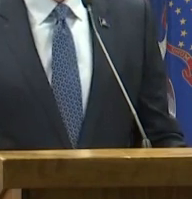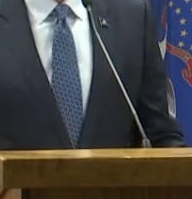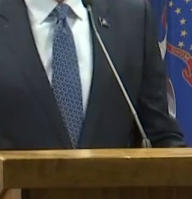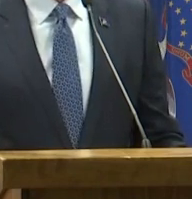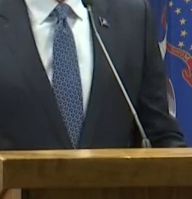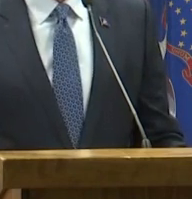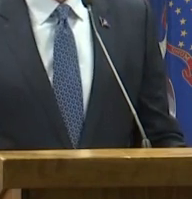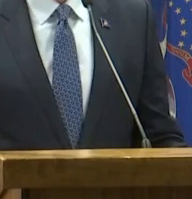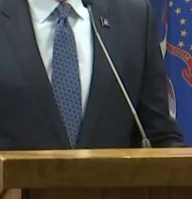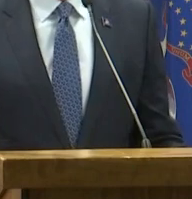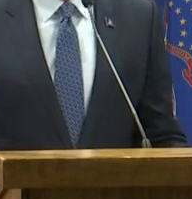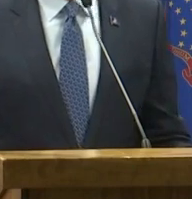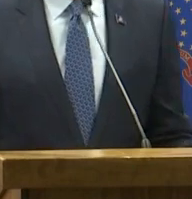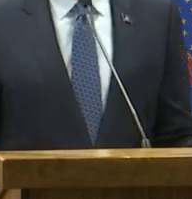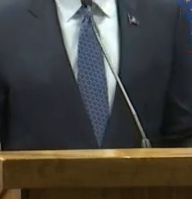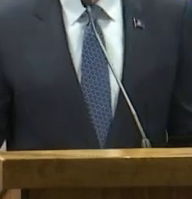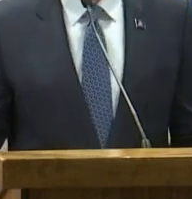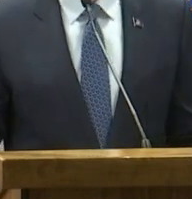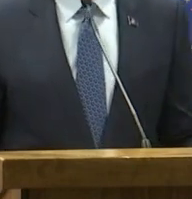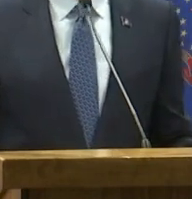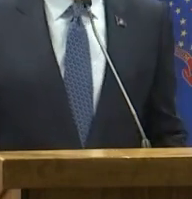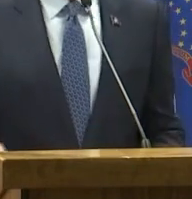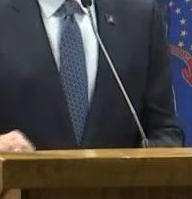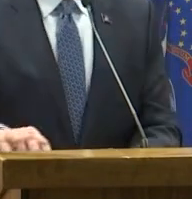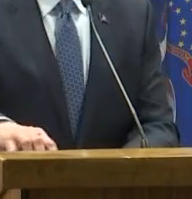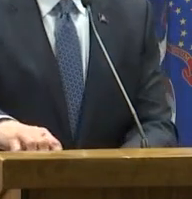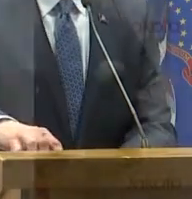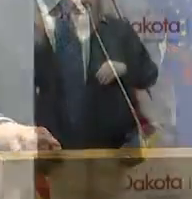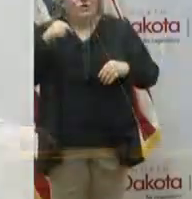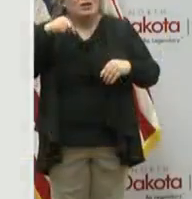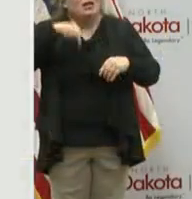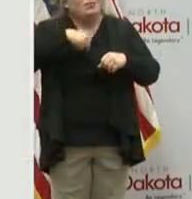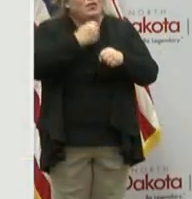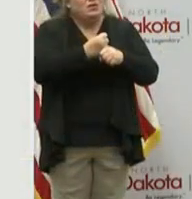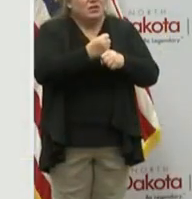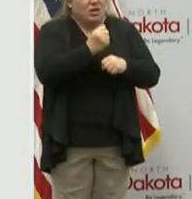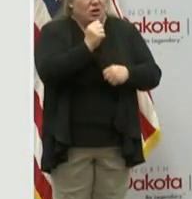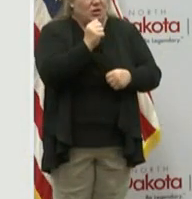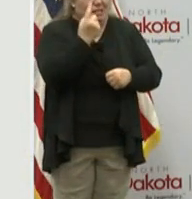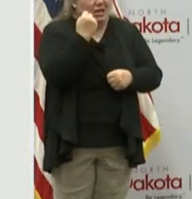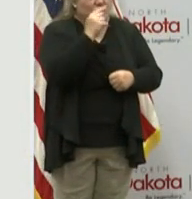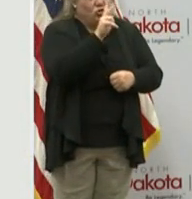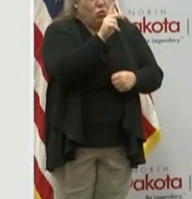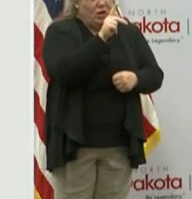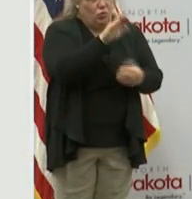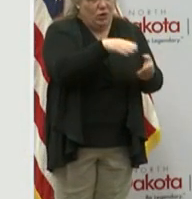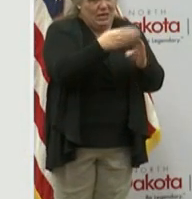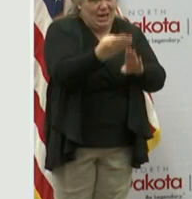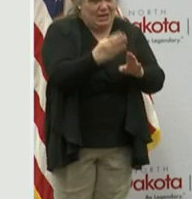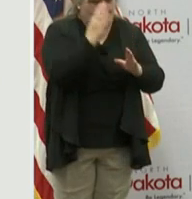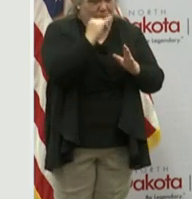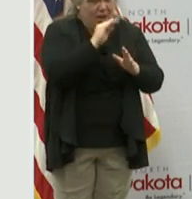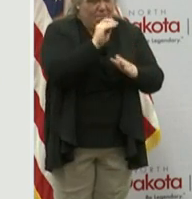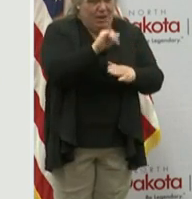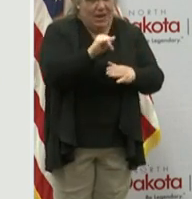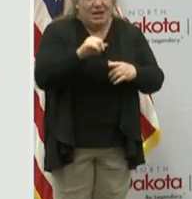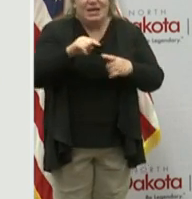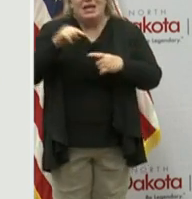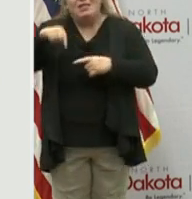less than the same time last year. Last year we were at 23 versus 13. I'm sure this is one of the side benefits of